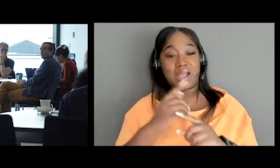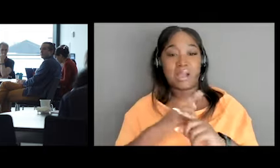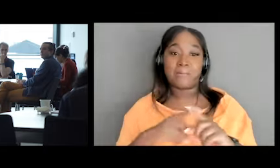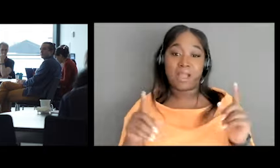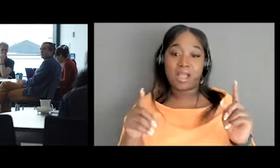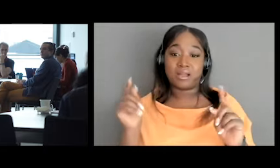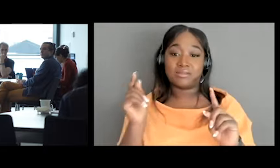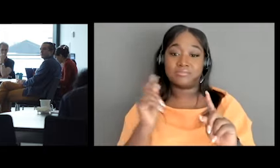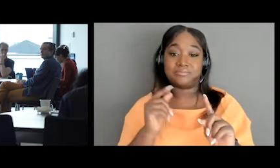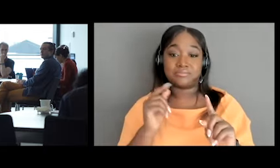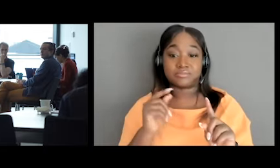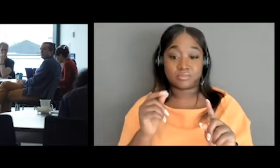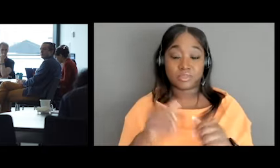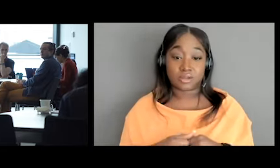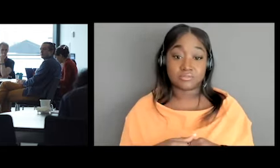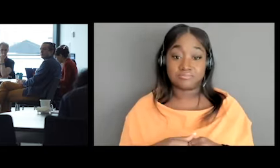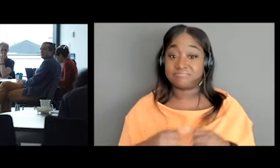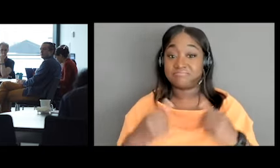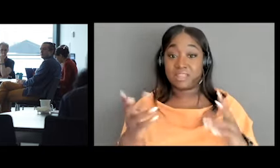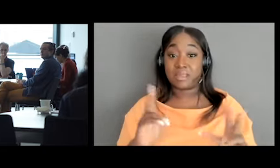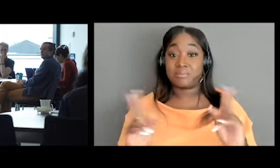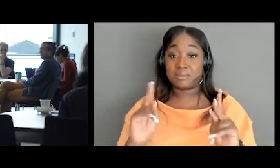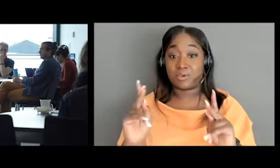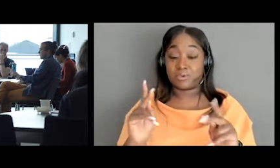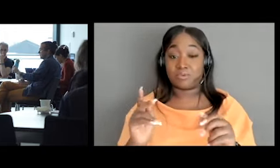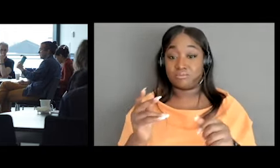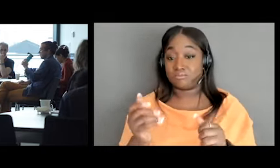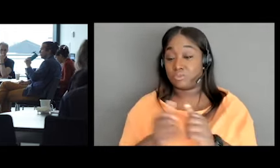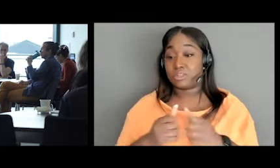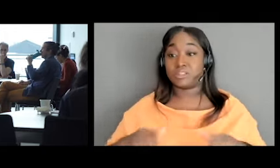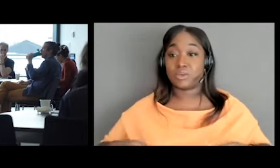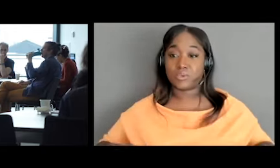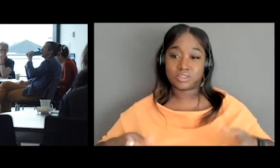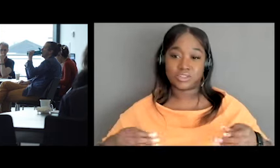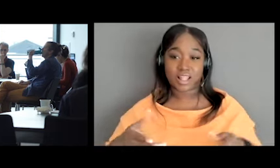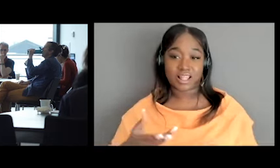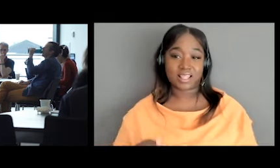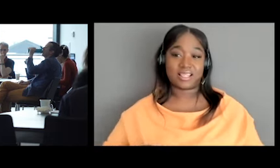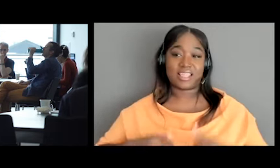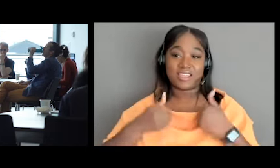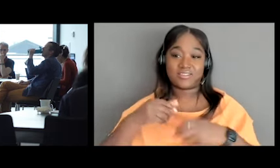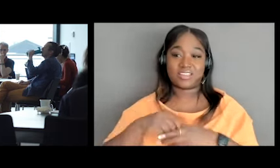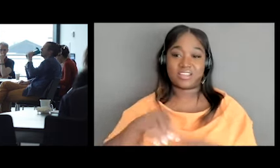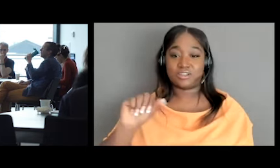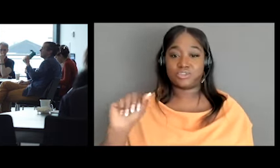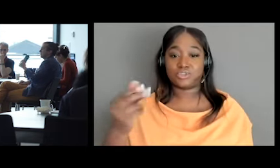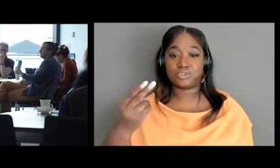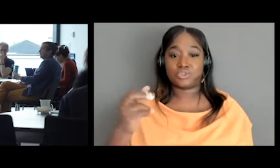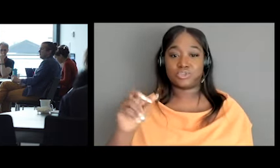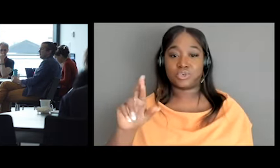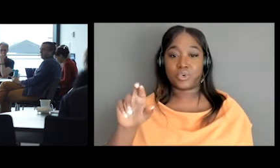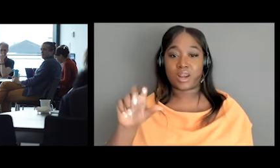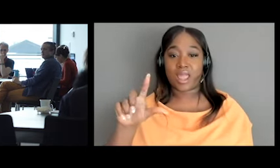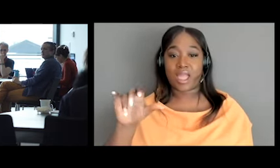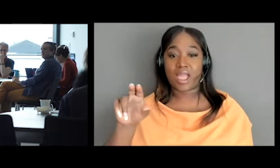wheelchairs that live in Shoreline and North Seattle because that's the area that they